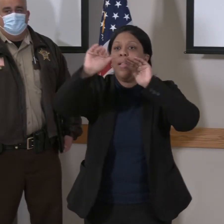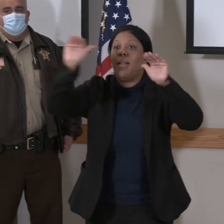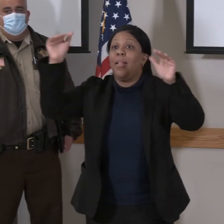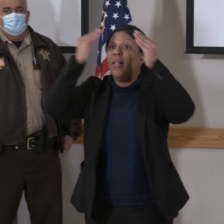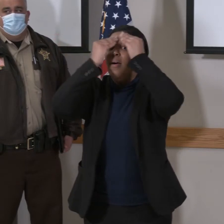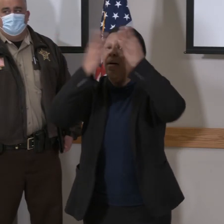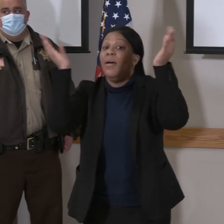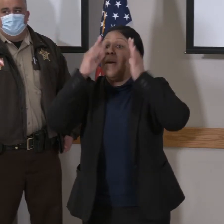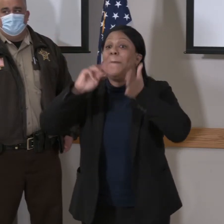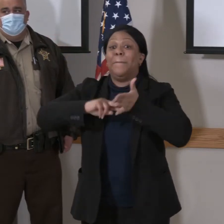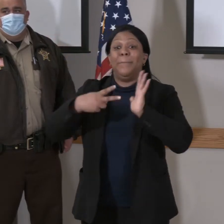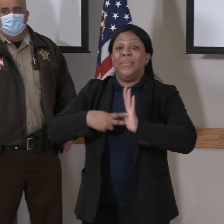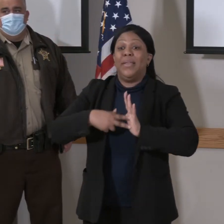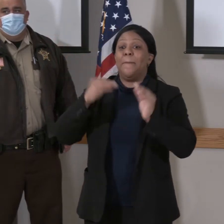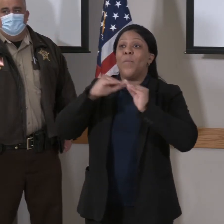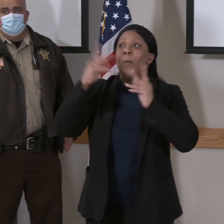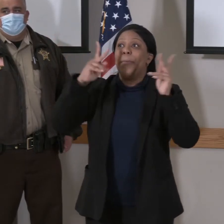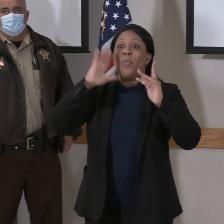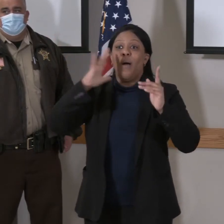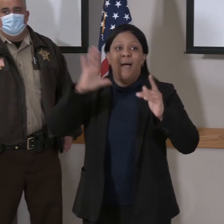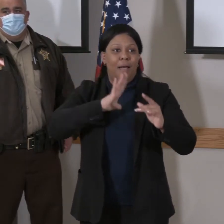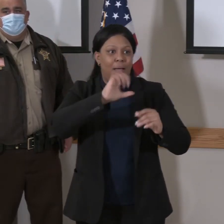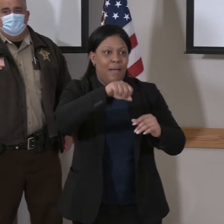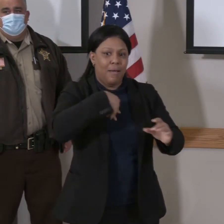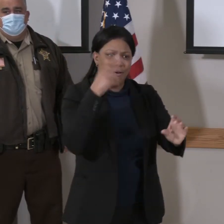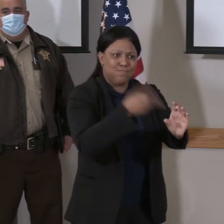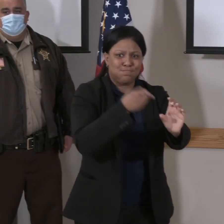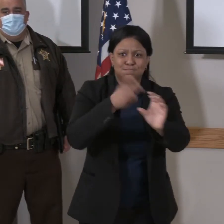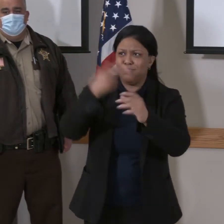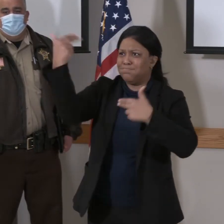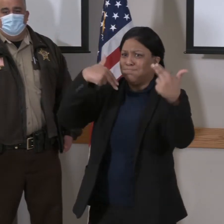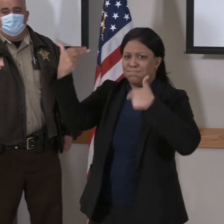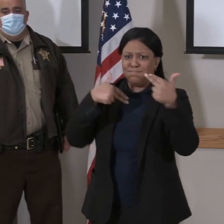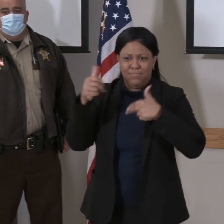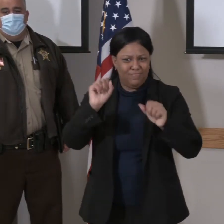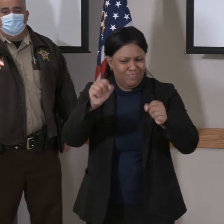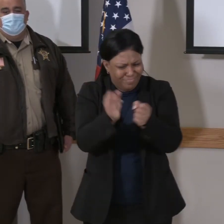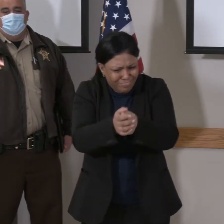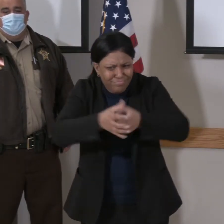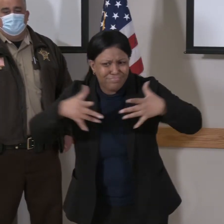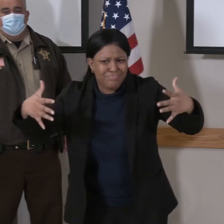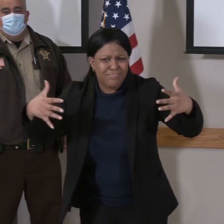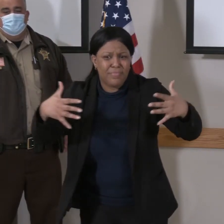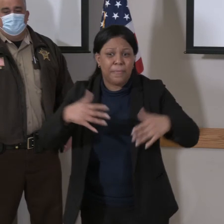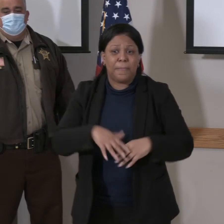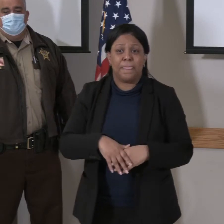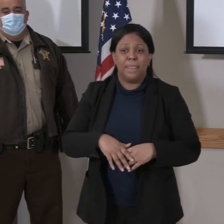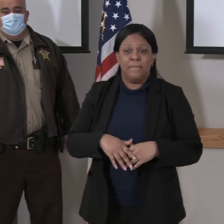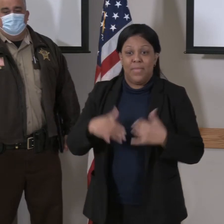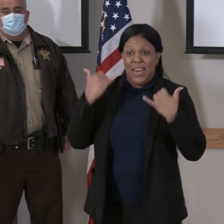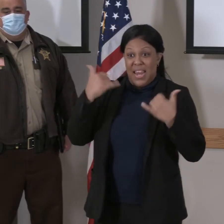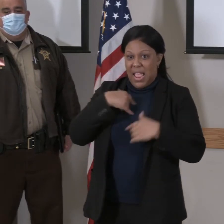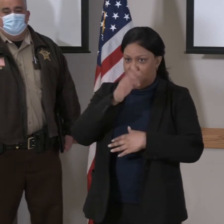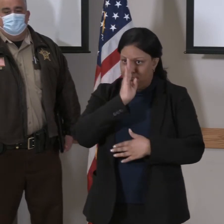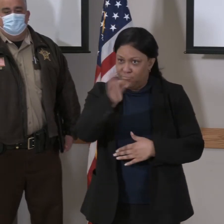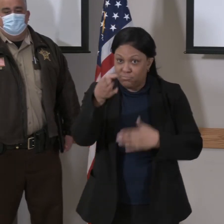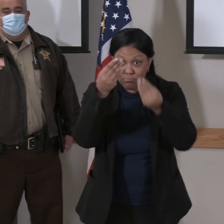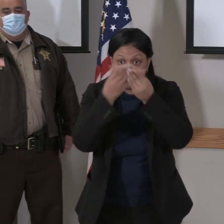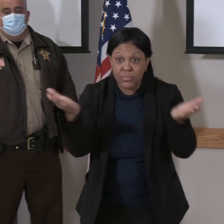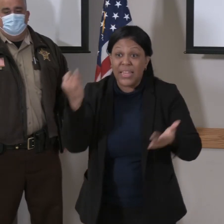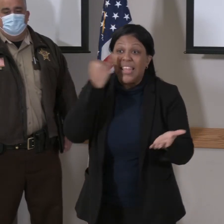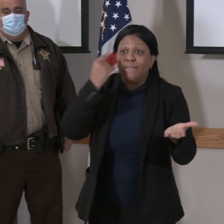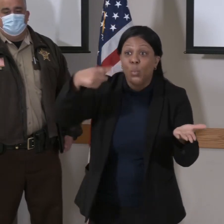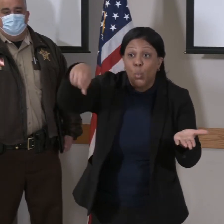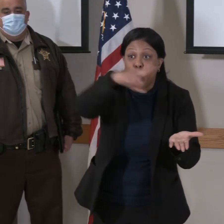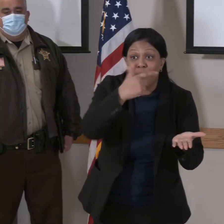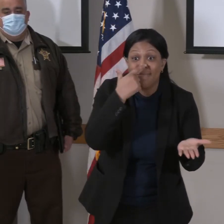Greater Minnesota and from outside of the Twin Cities that if you're interested in being part of making sure that this trial comes